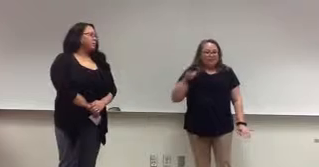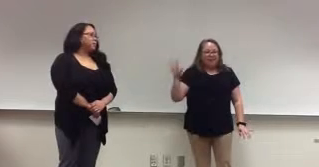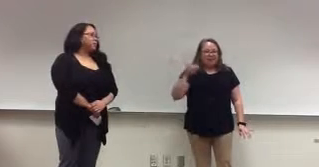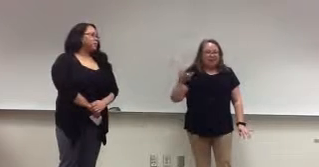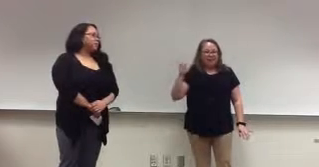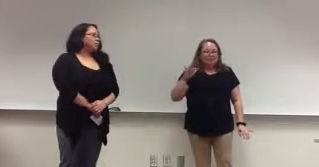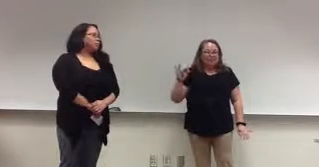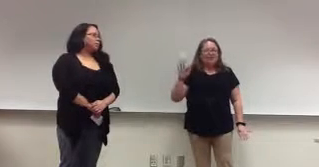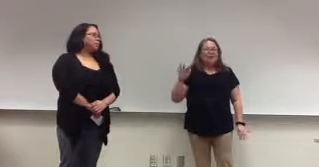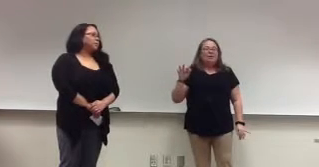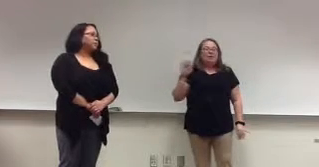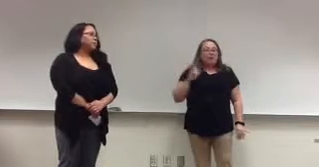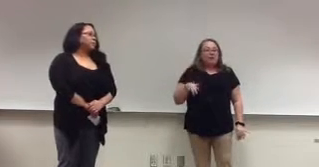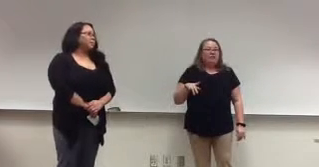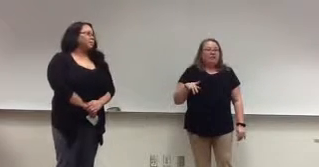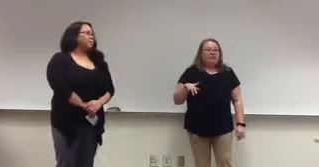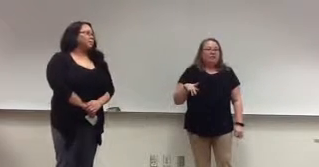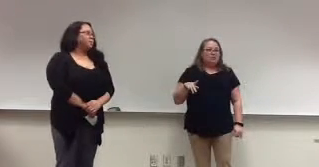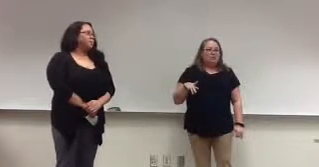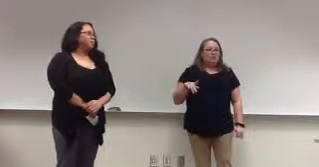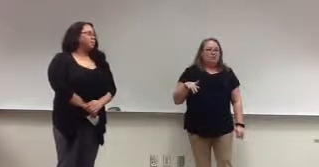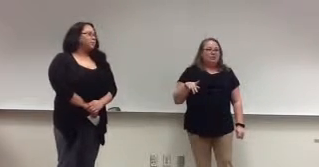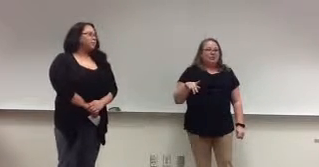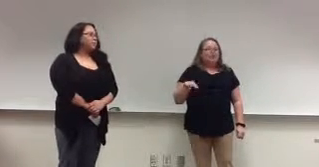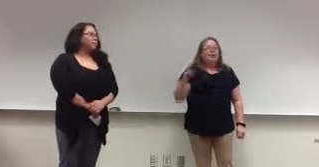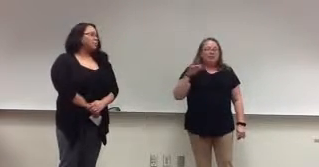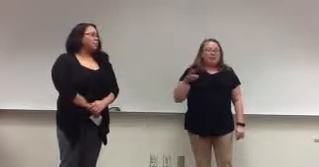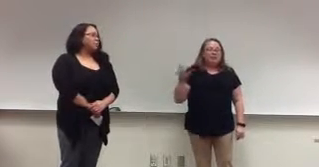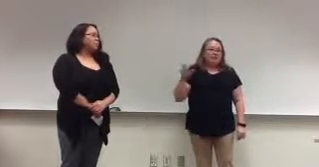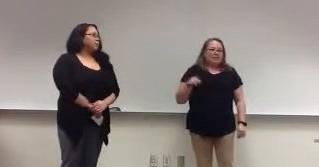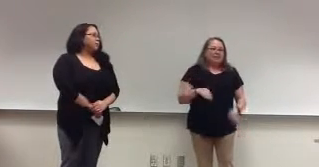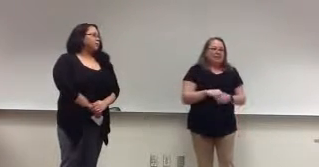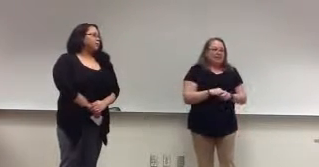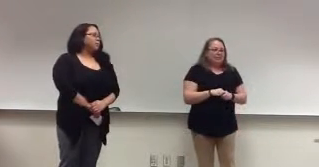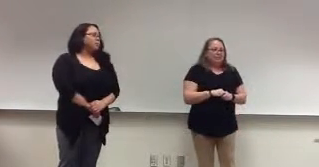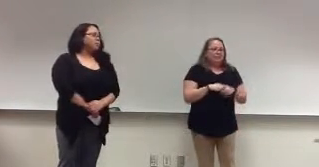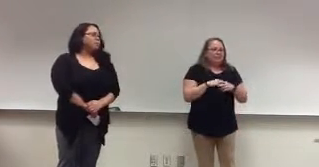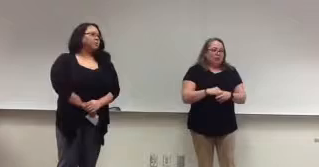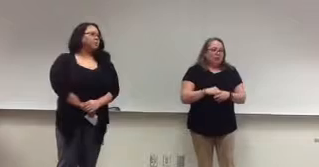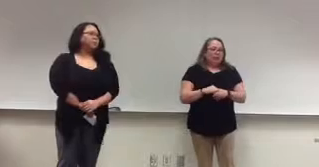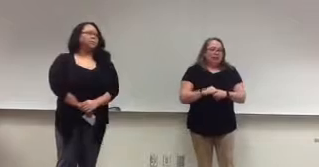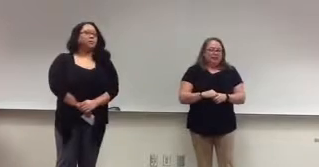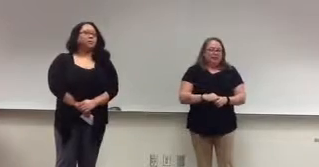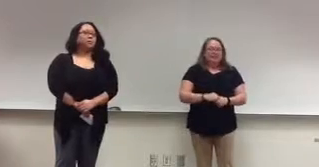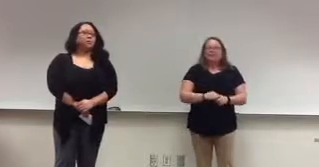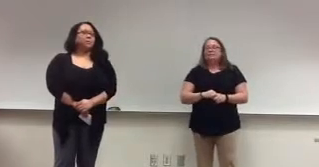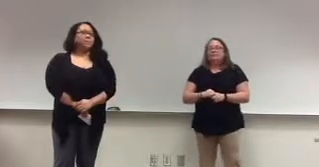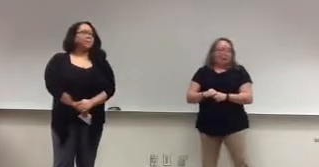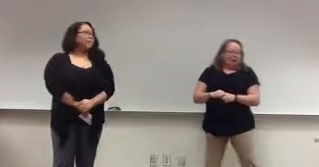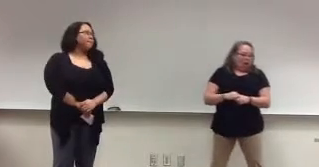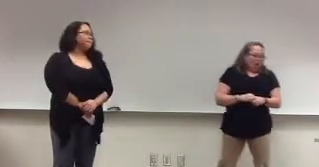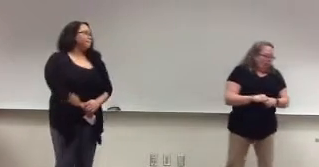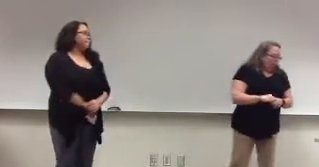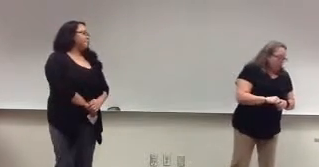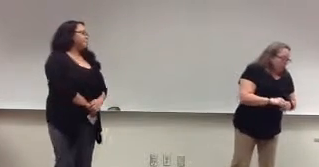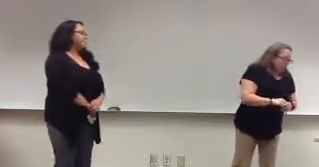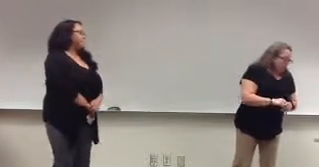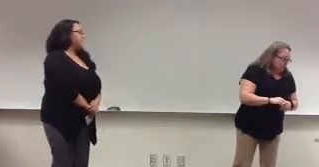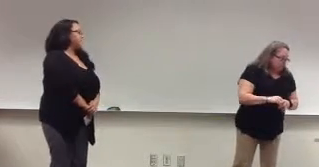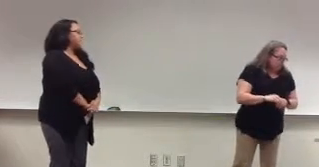lot of finger spelling, but if you want to communicate with somebody, finger spelling is your best bet if you don't know a lot of signs. Also, I wanted to talk